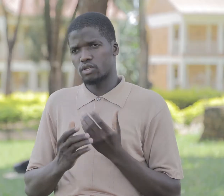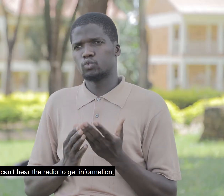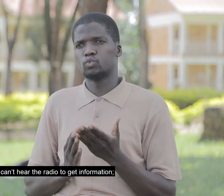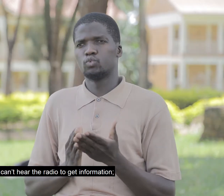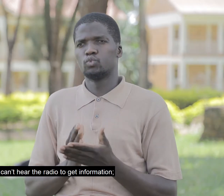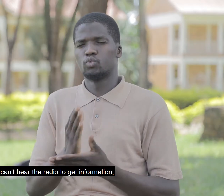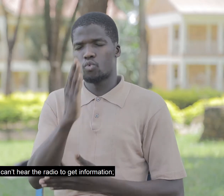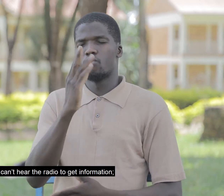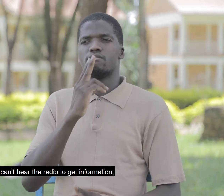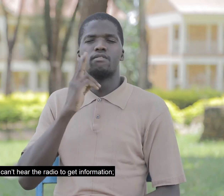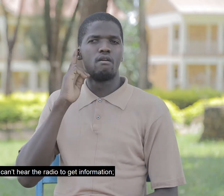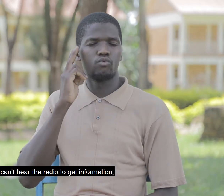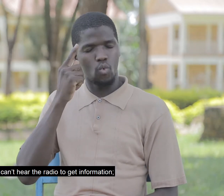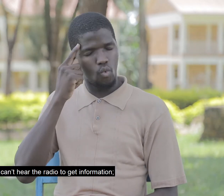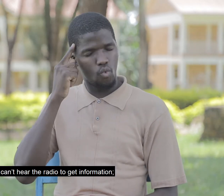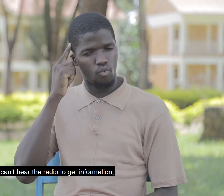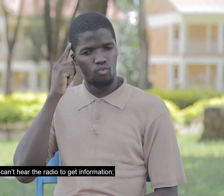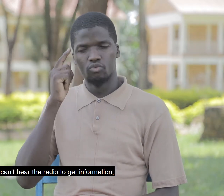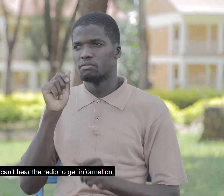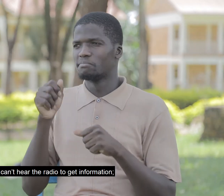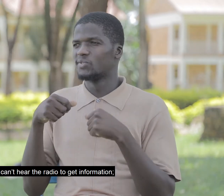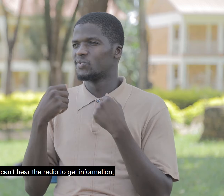I can't hear the radio to get the information.